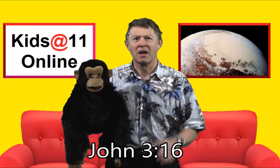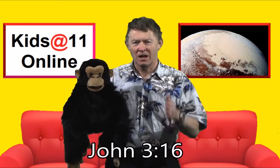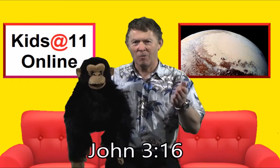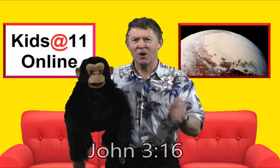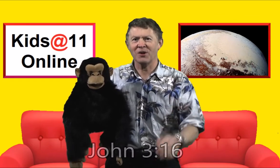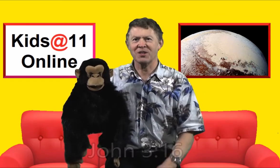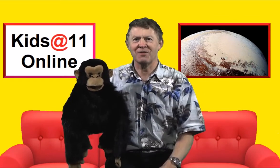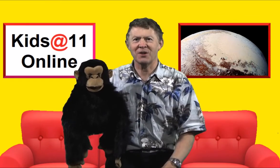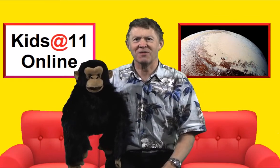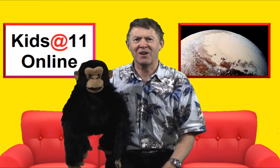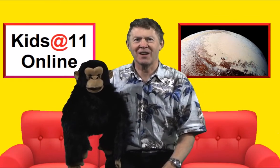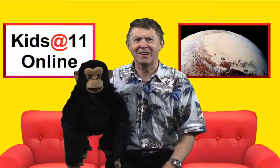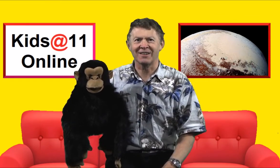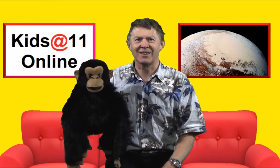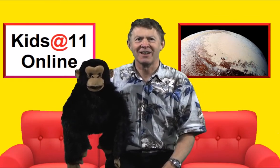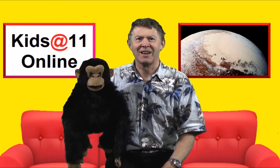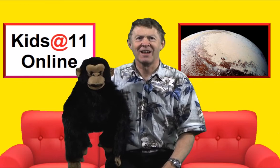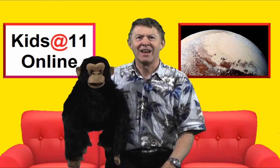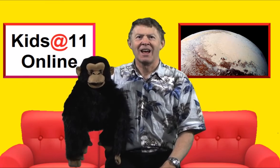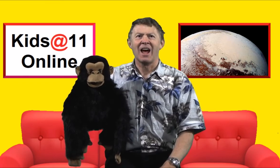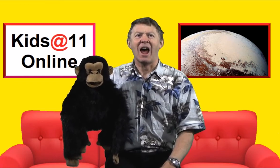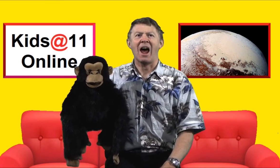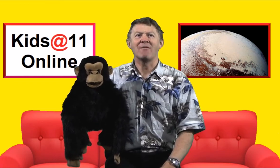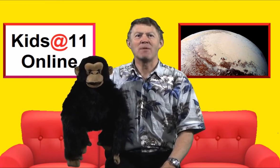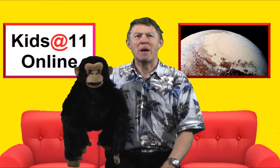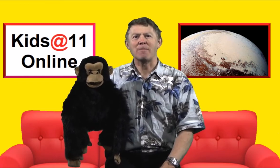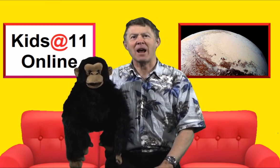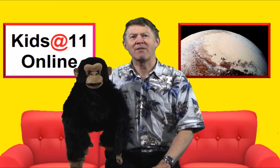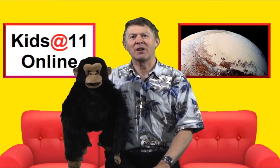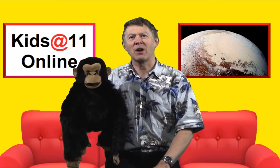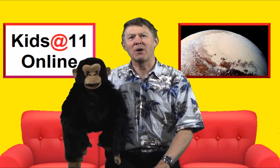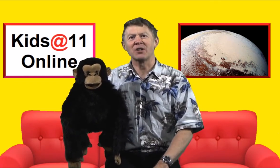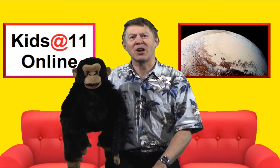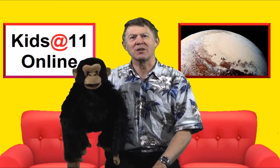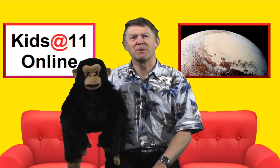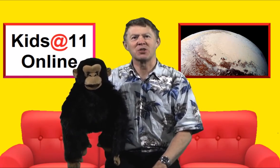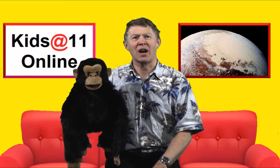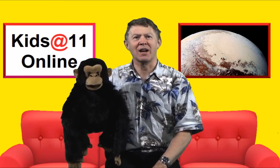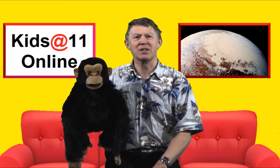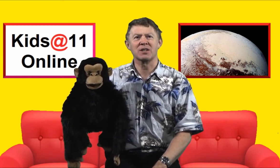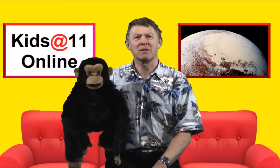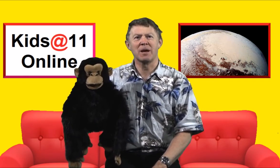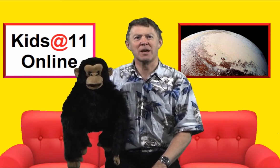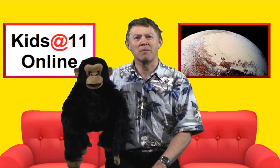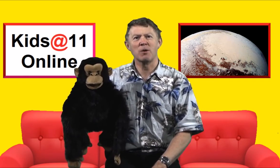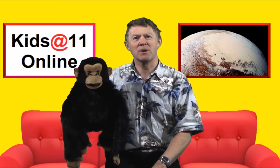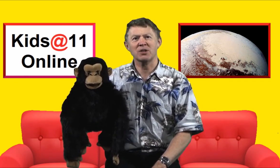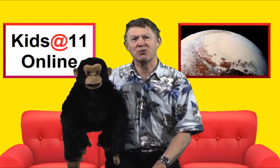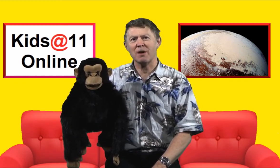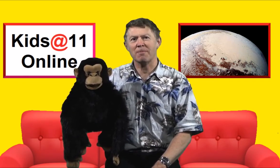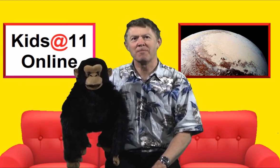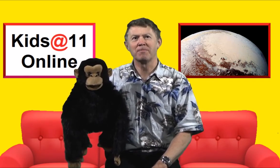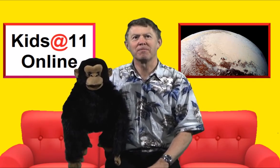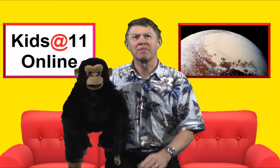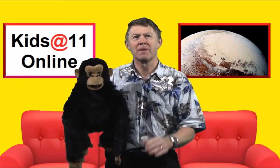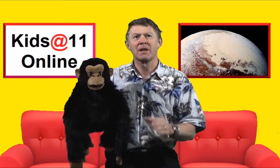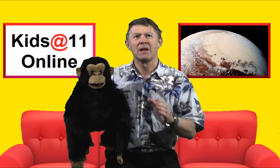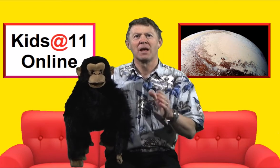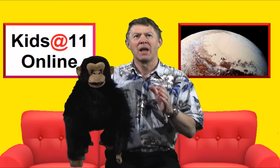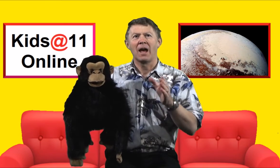Why not see if you can find it? And remember to have a go at Jasmine's challenge to make a Mobius strip.